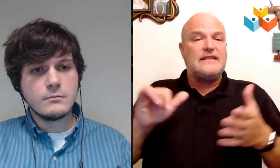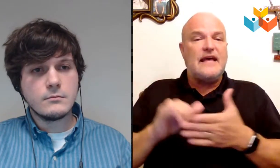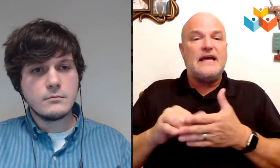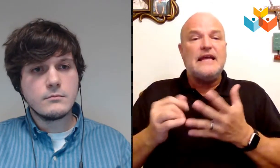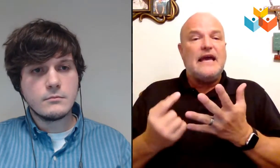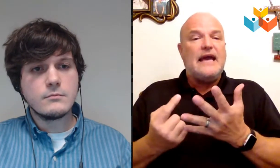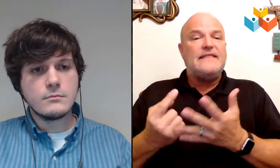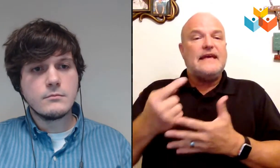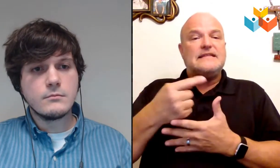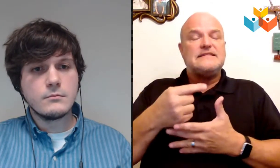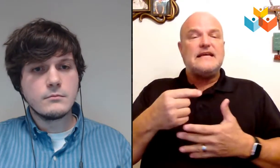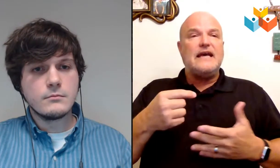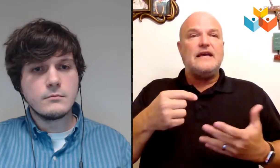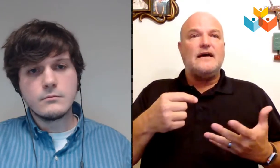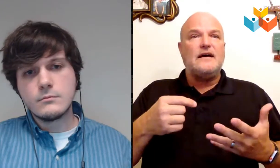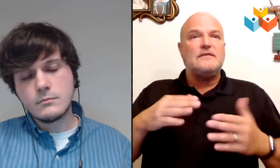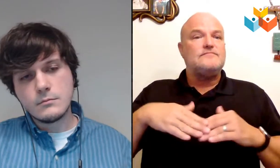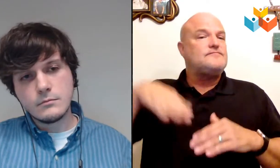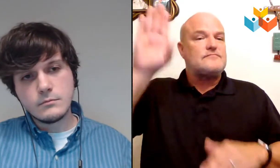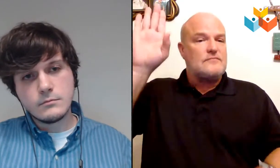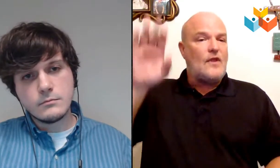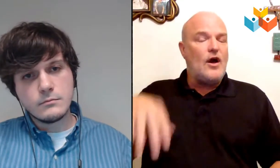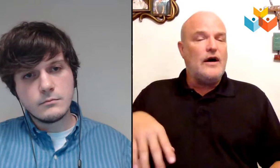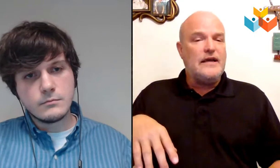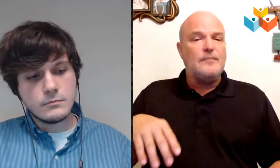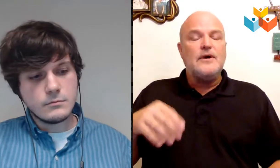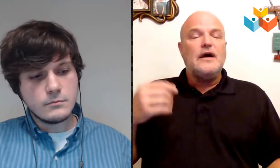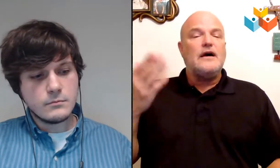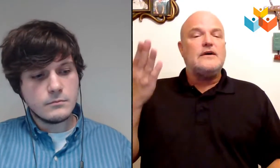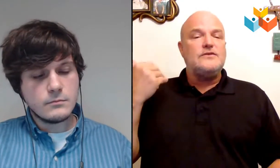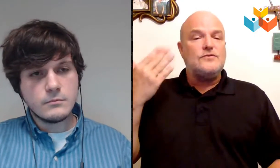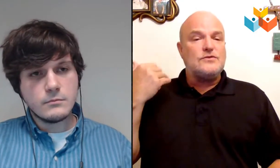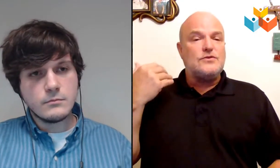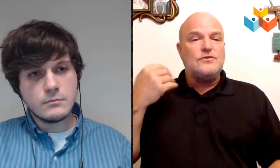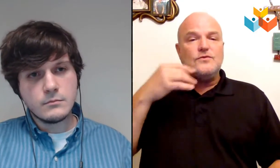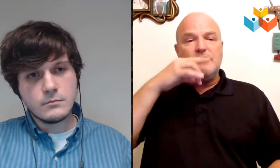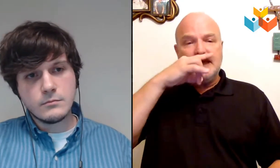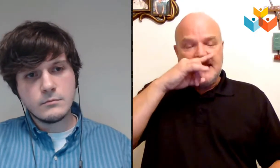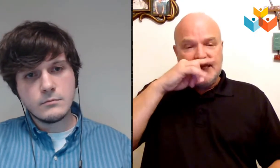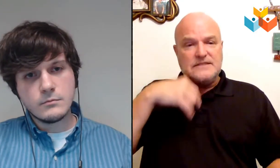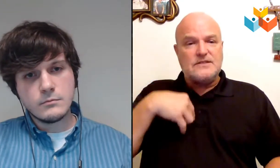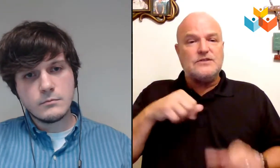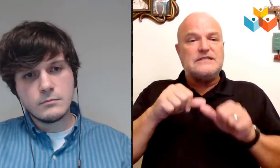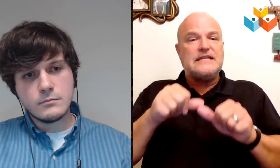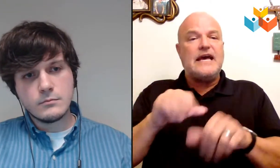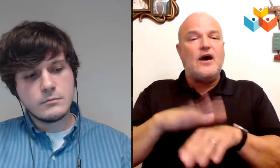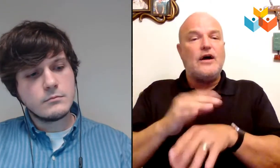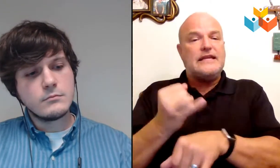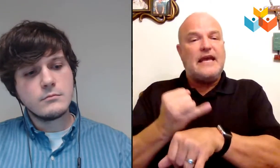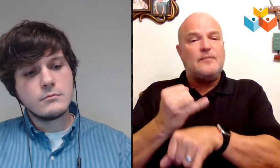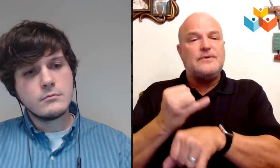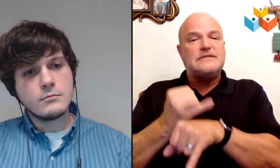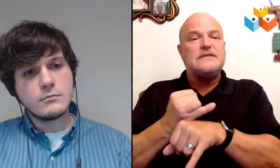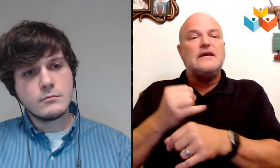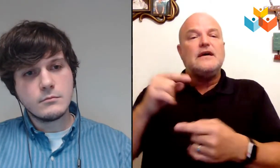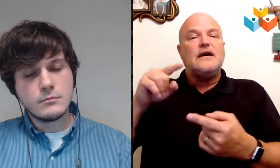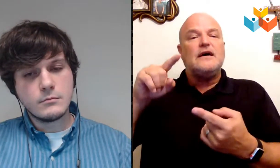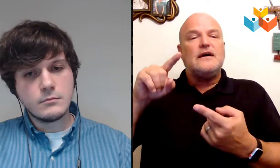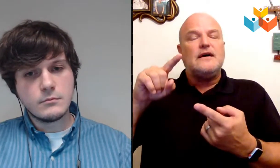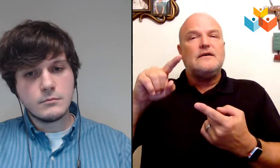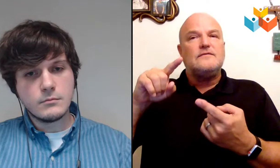things like that, and they can stay on up. Used to, the kids could stay on